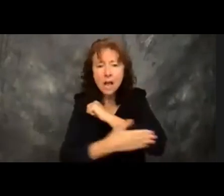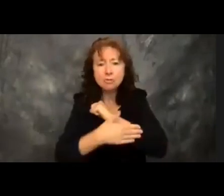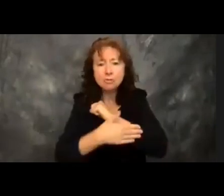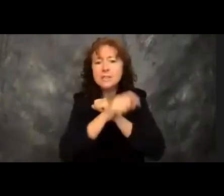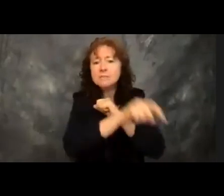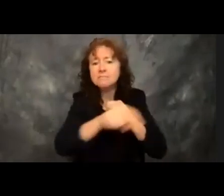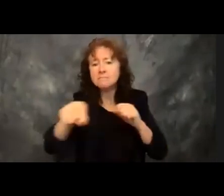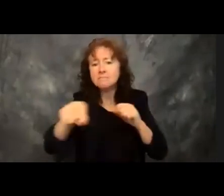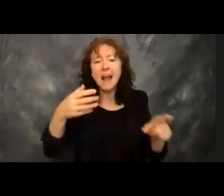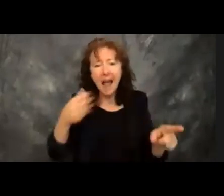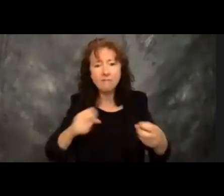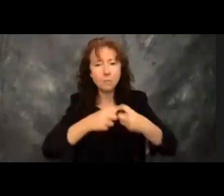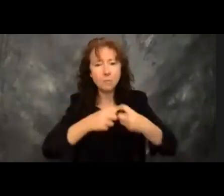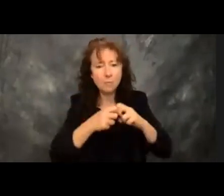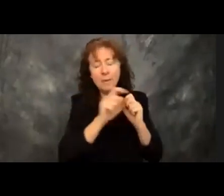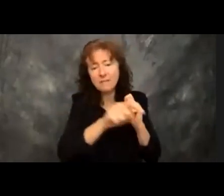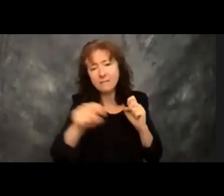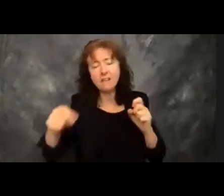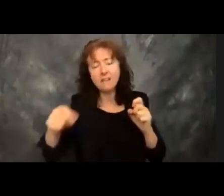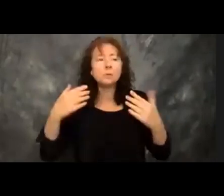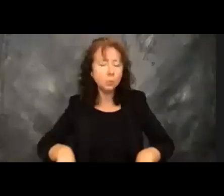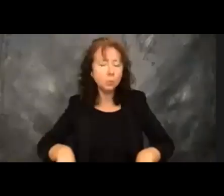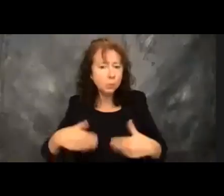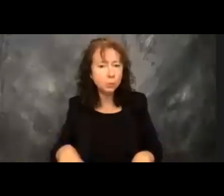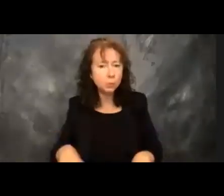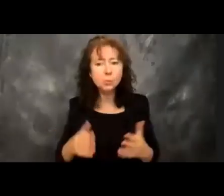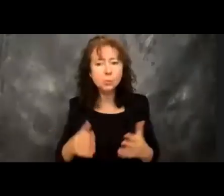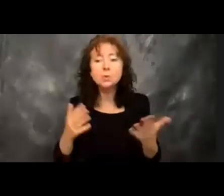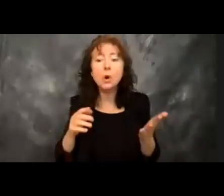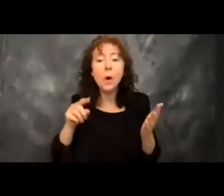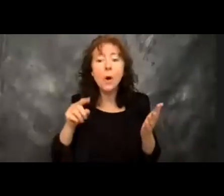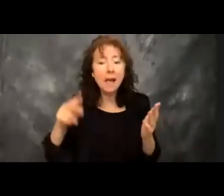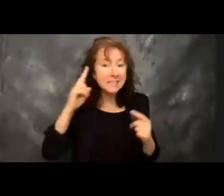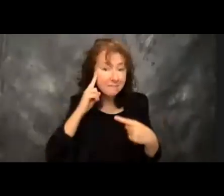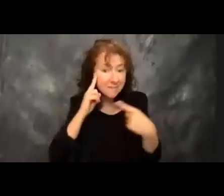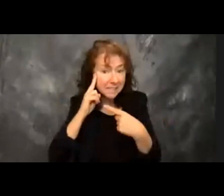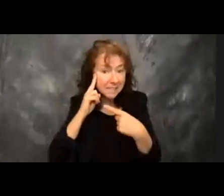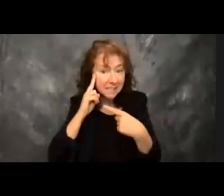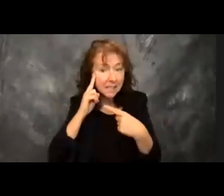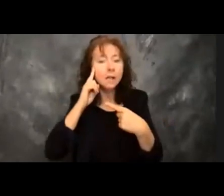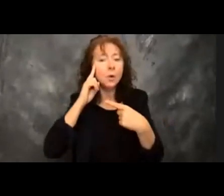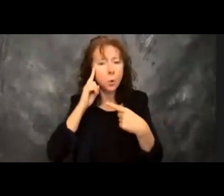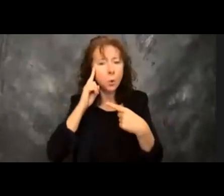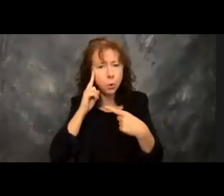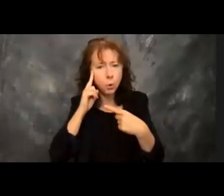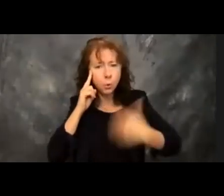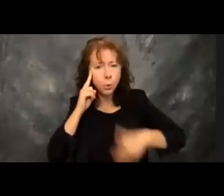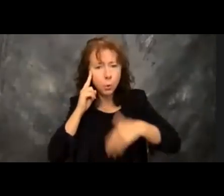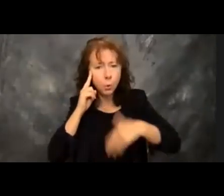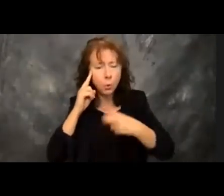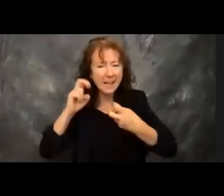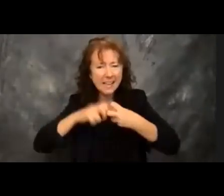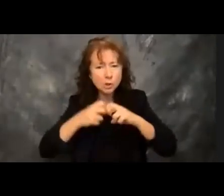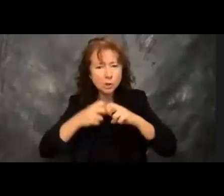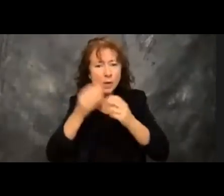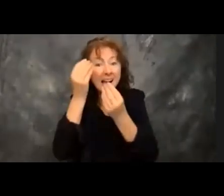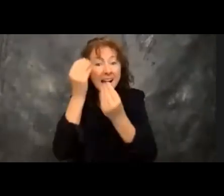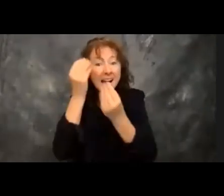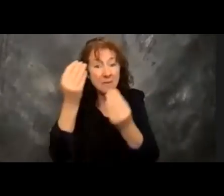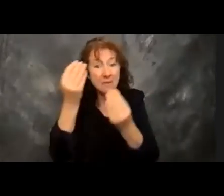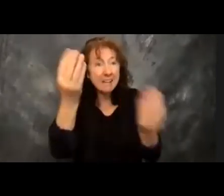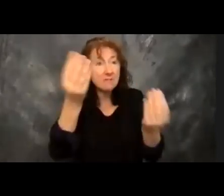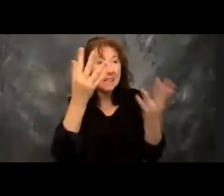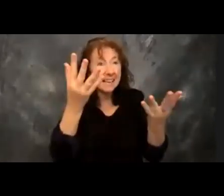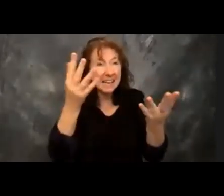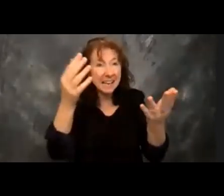for people with hearing disabilities, hearing impairment, the major issue is access to information in a political and